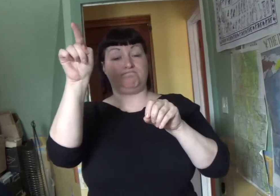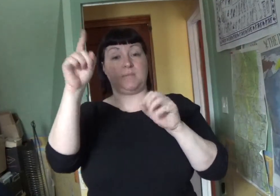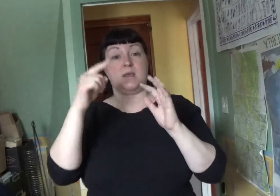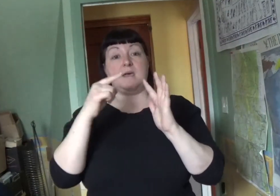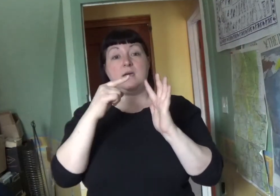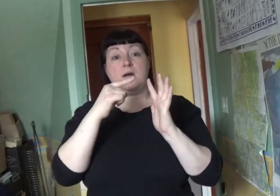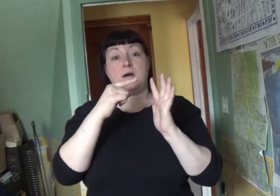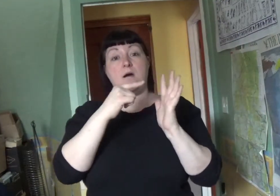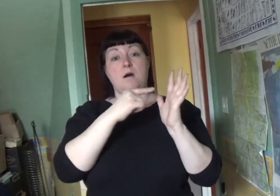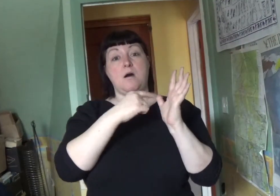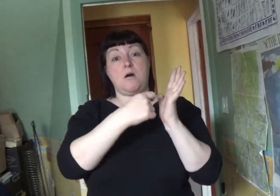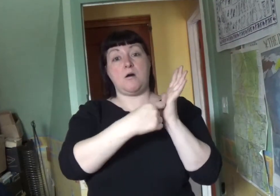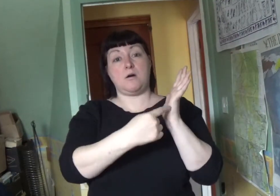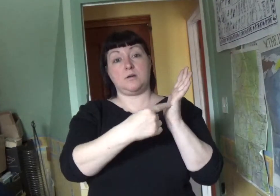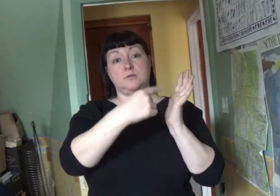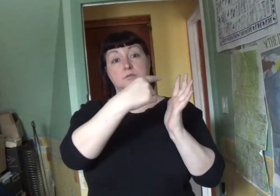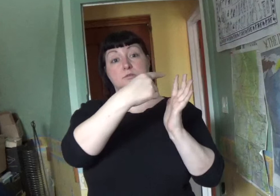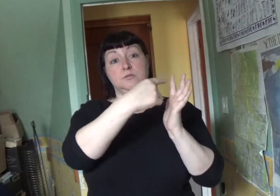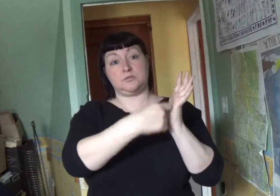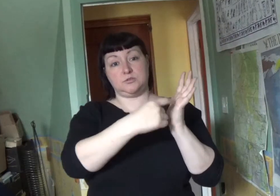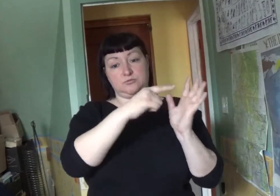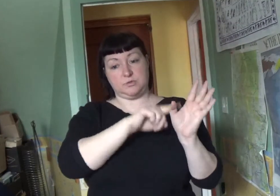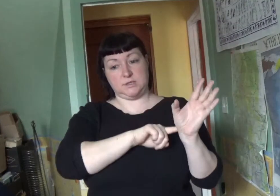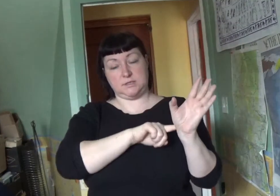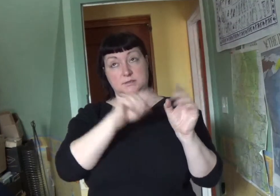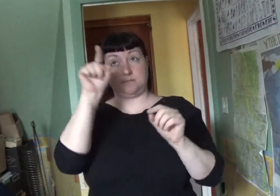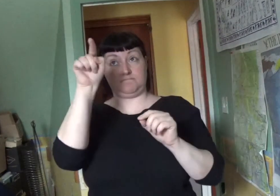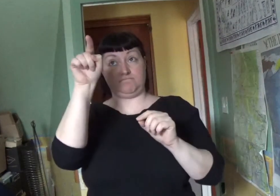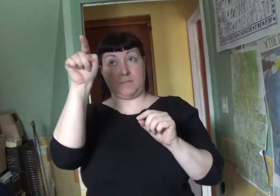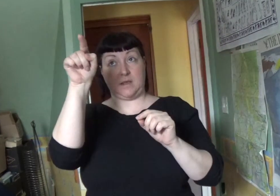how blood comes and gets pumped around. But this isn't actually the only job of the heart.